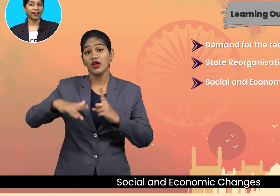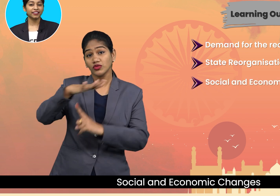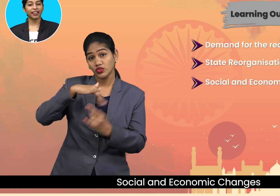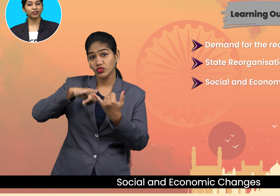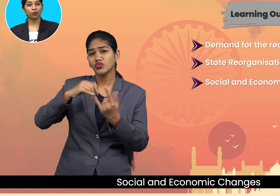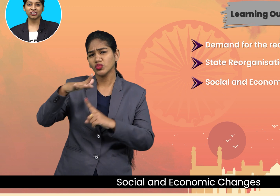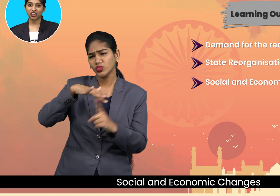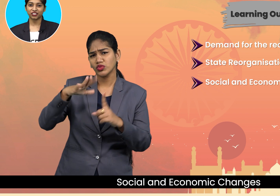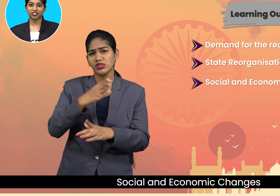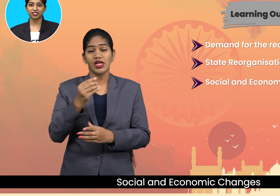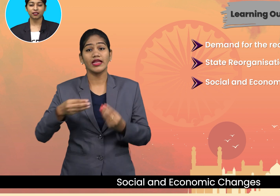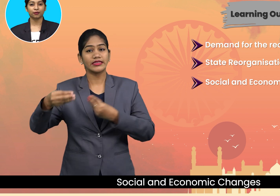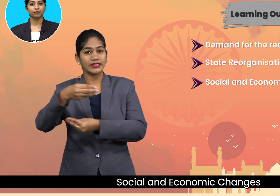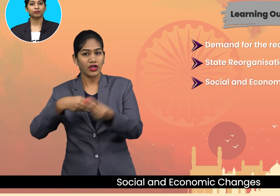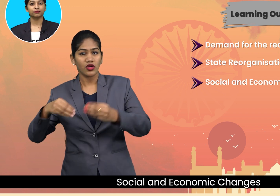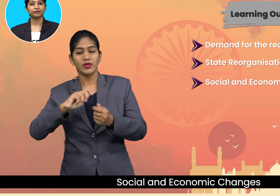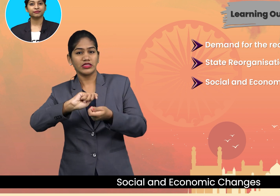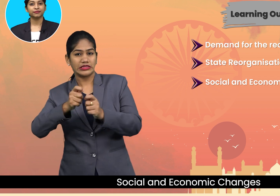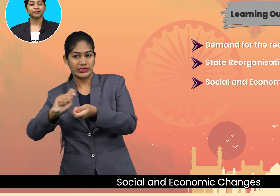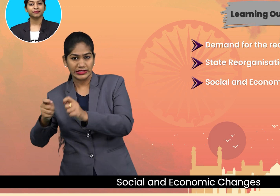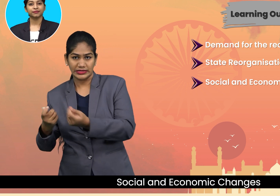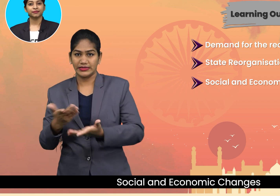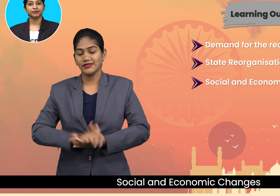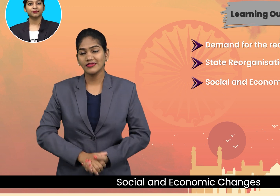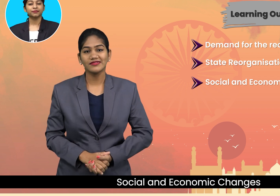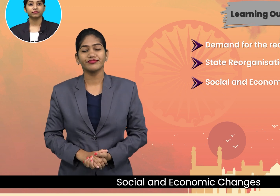social and economic changes,